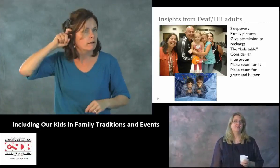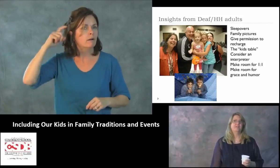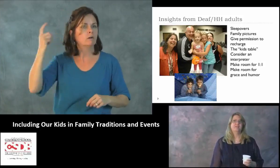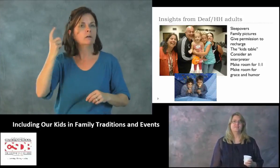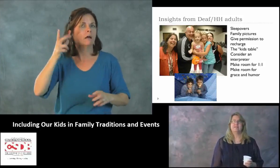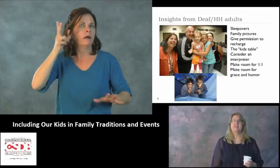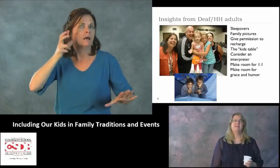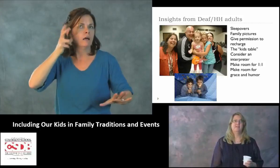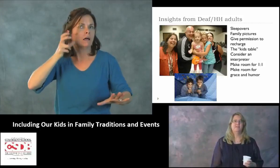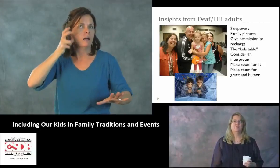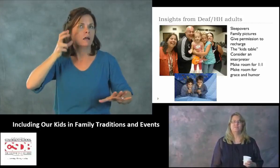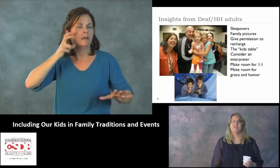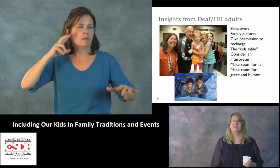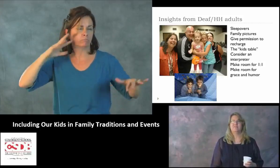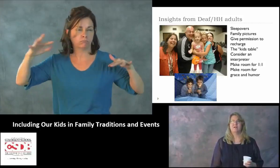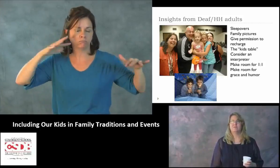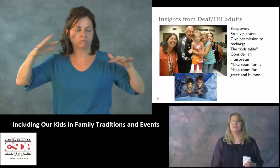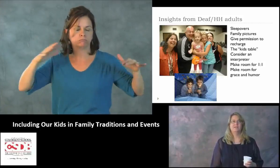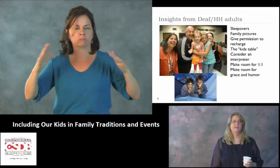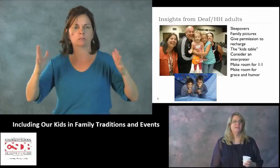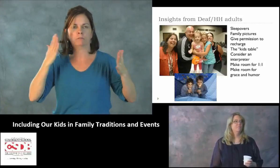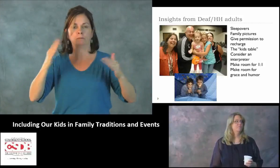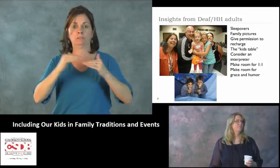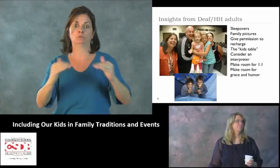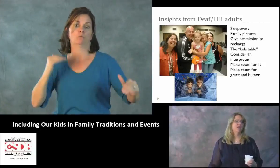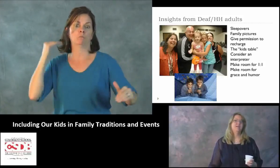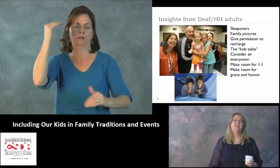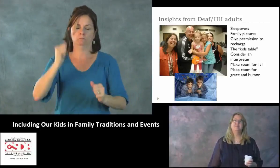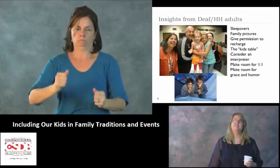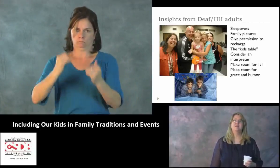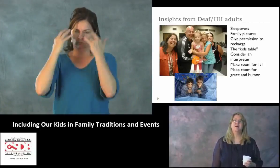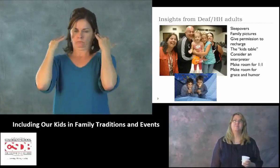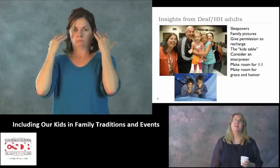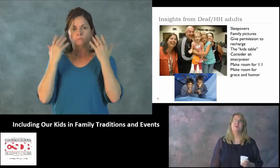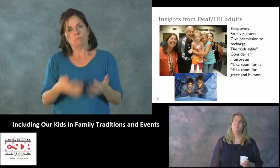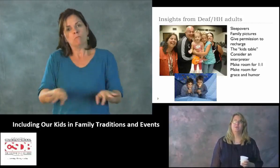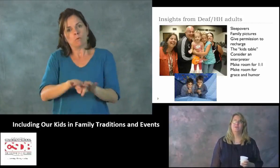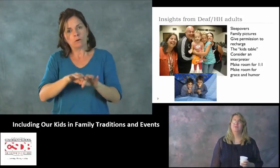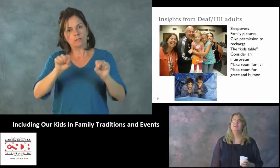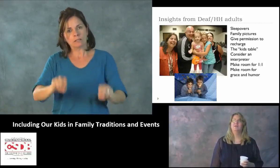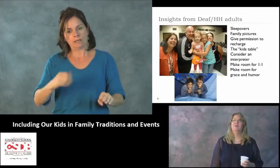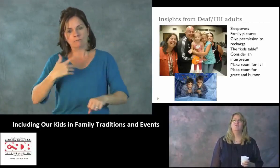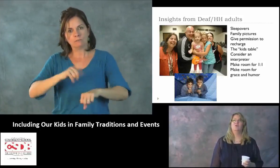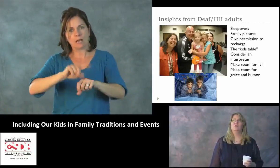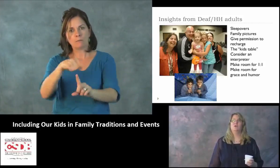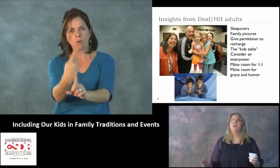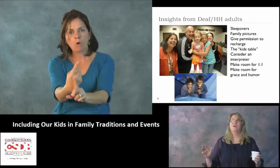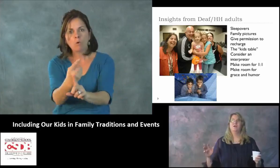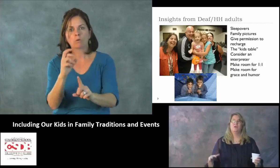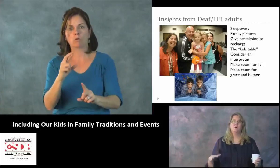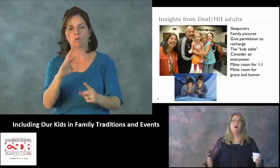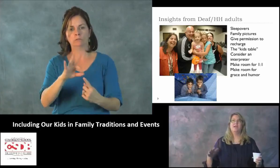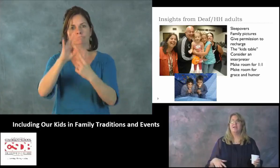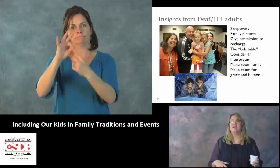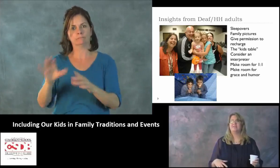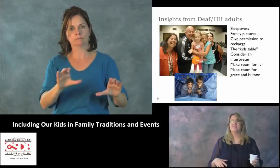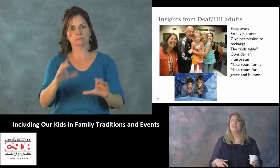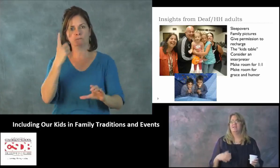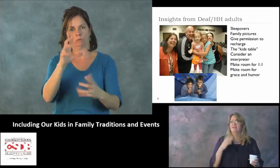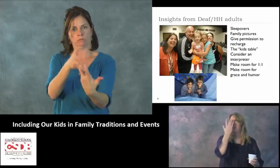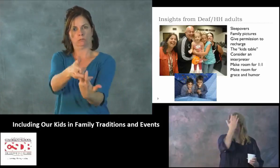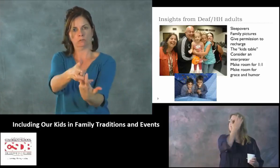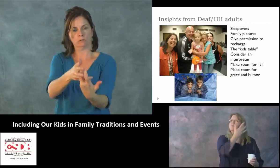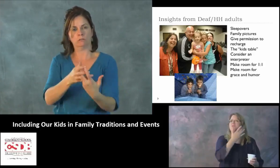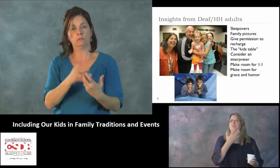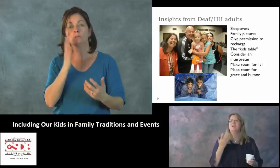they're using listening in a noisy environment, and they just might need some time alone or a quiet